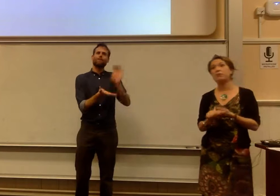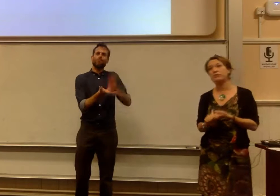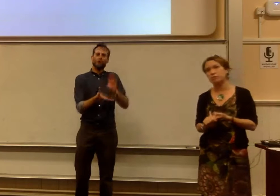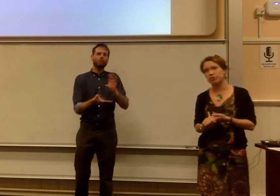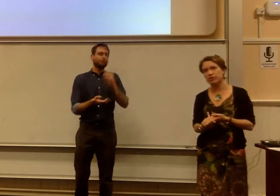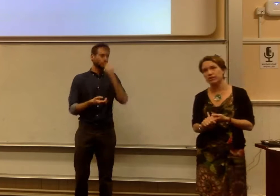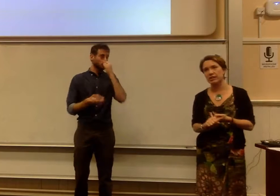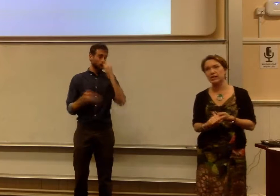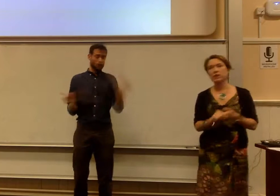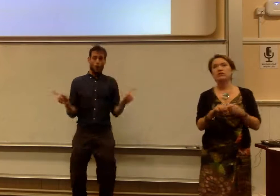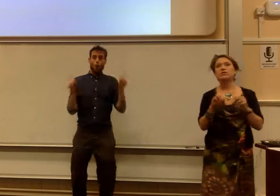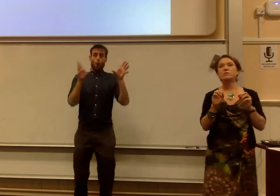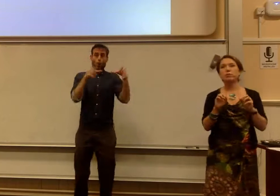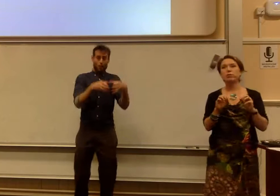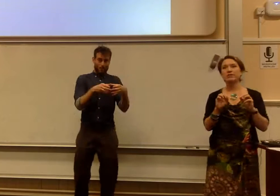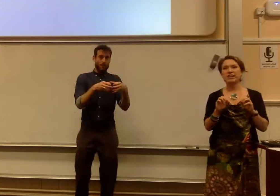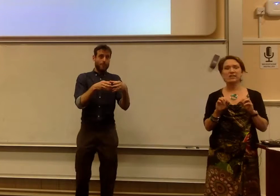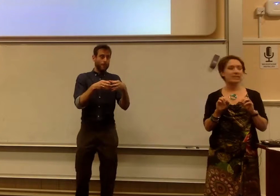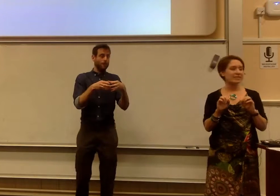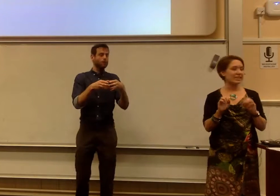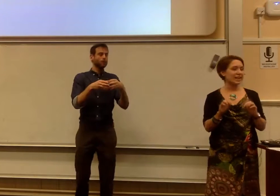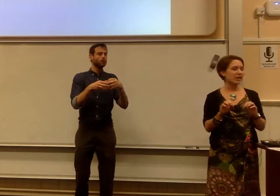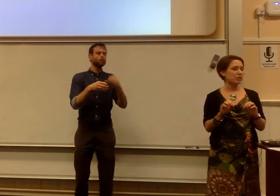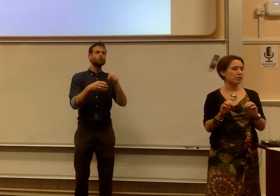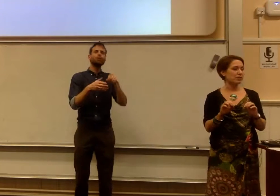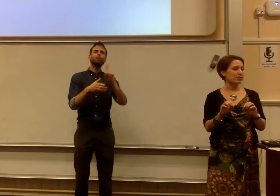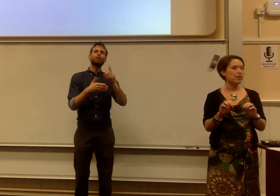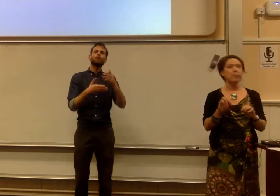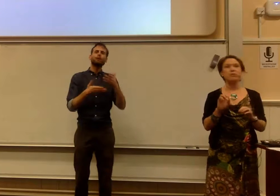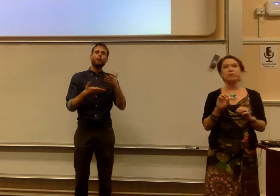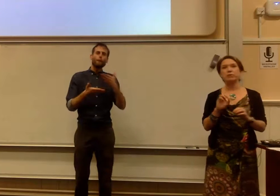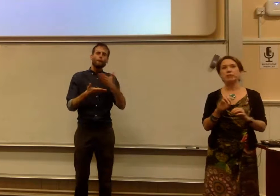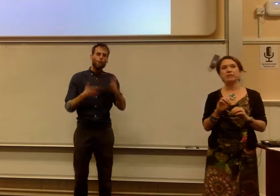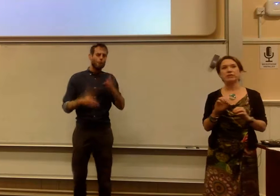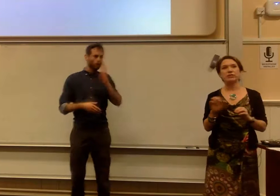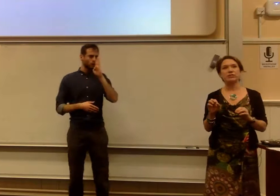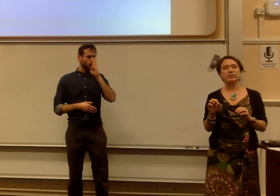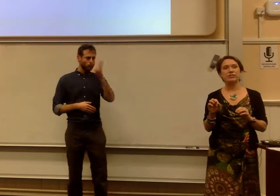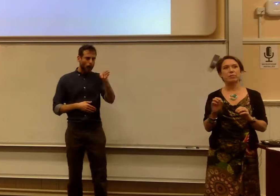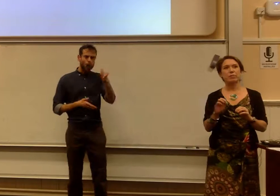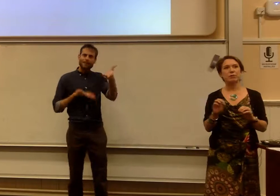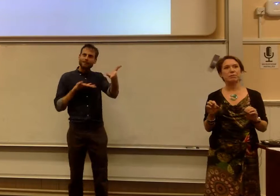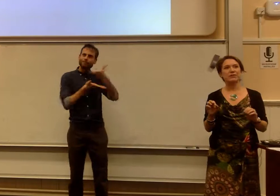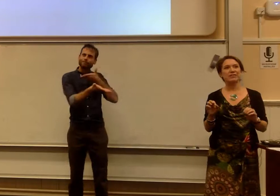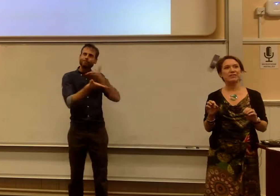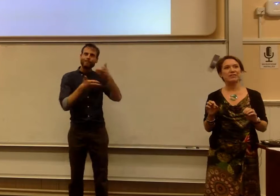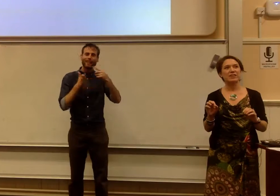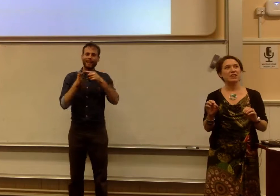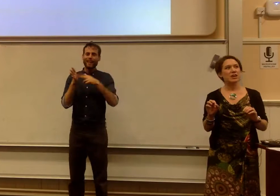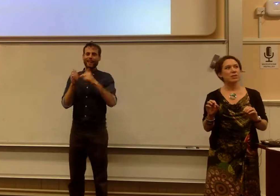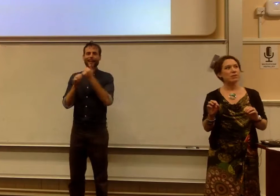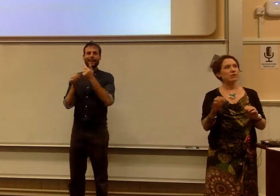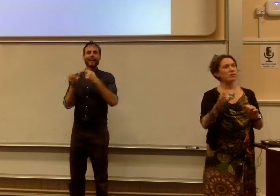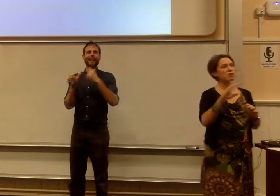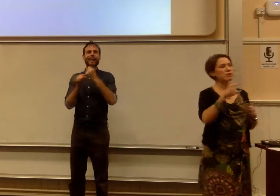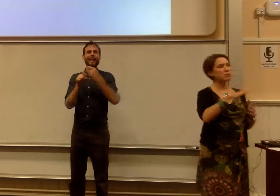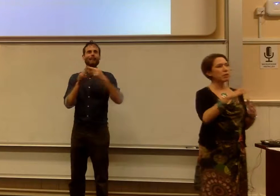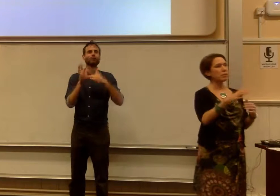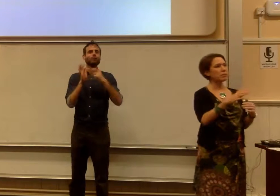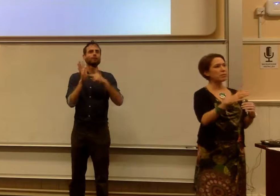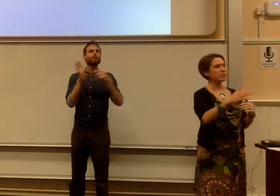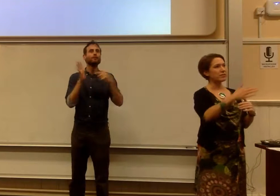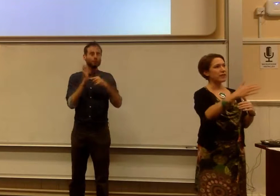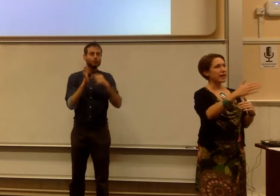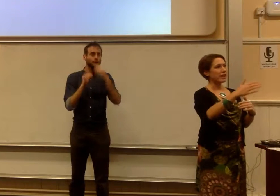Firstly, and most importantly, to support direct engagement between BSL users and public bodies. Because while